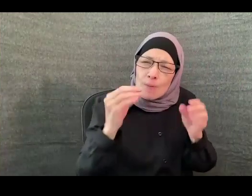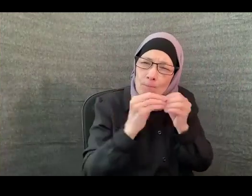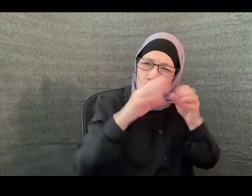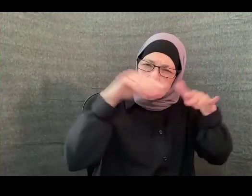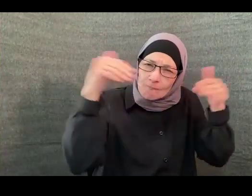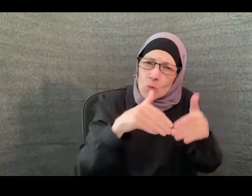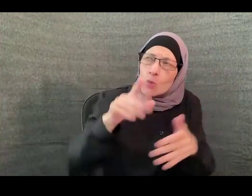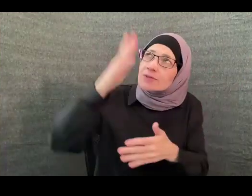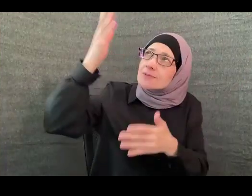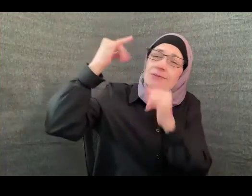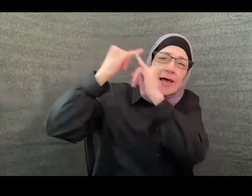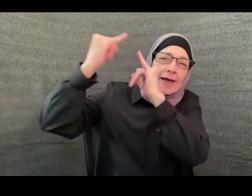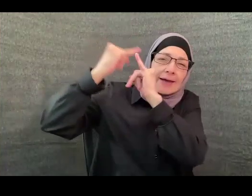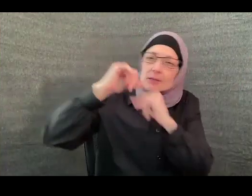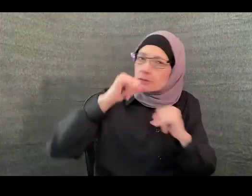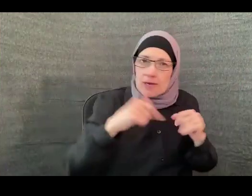matters most.